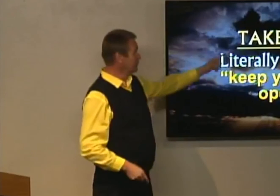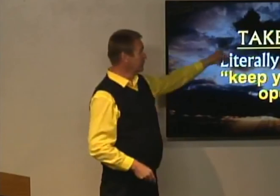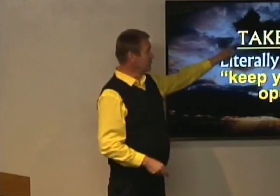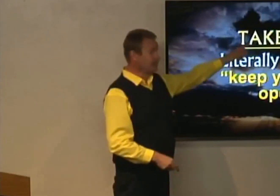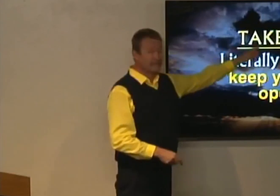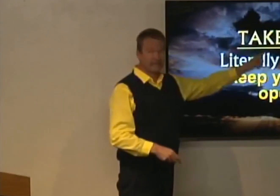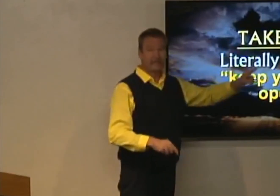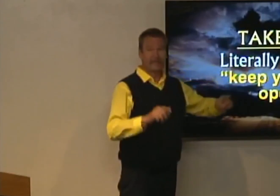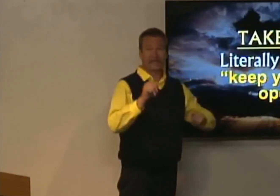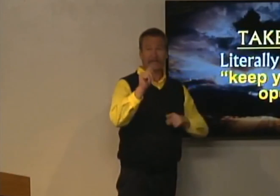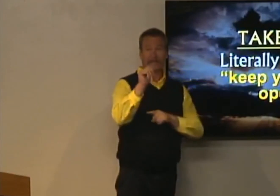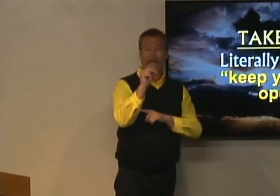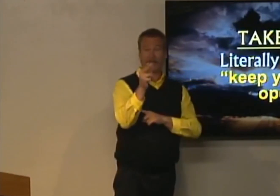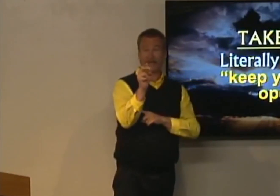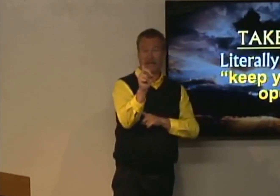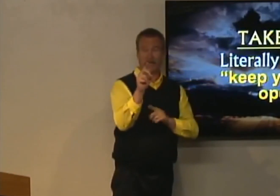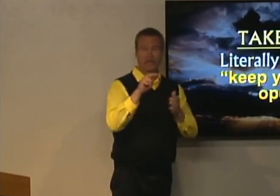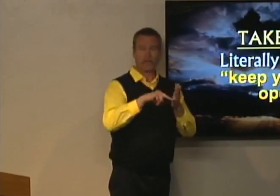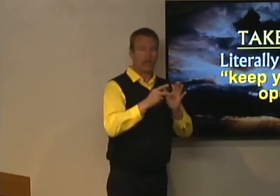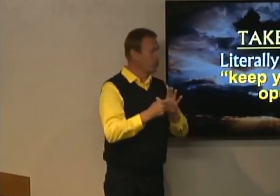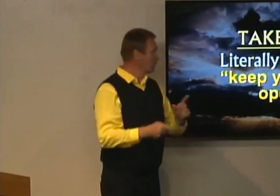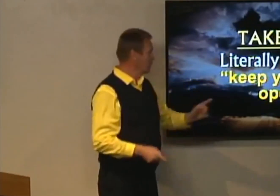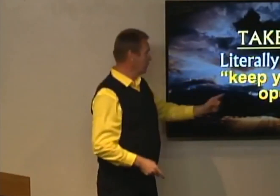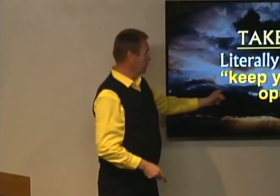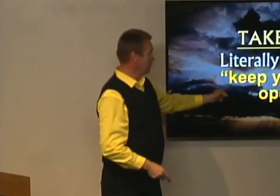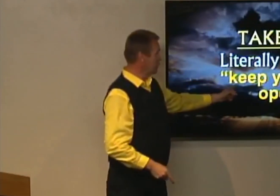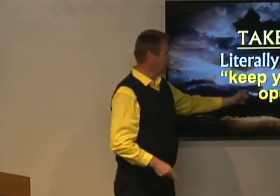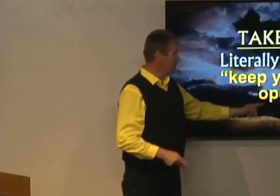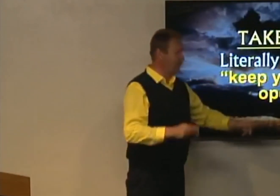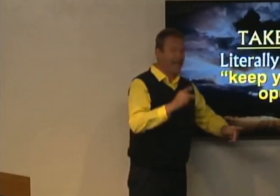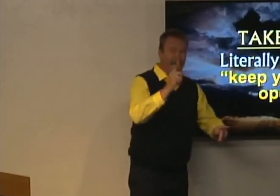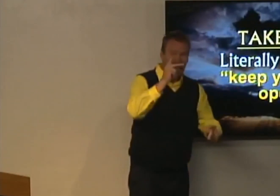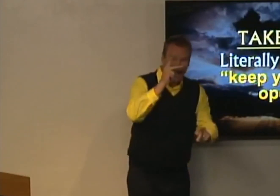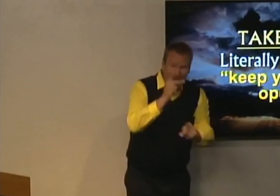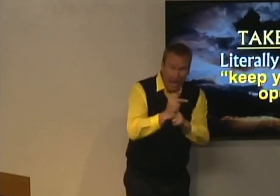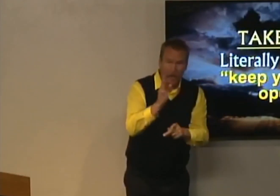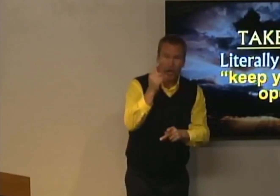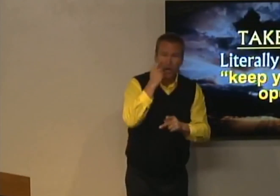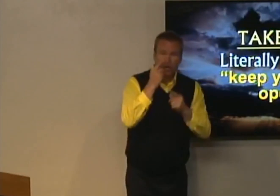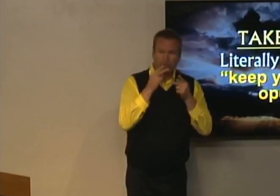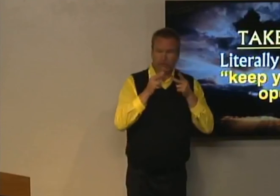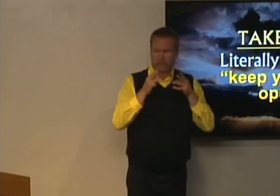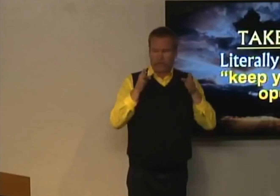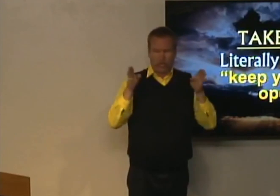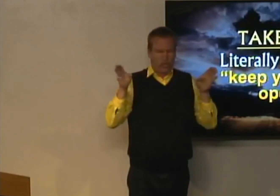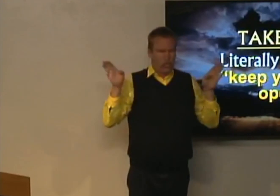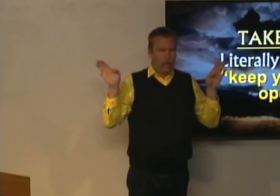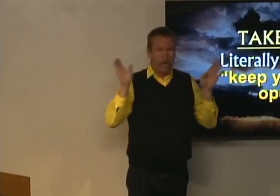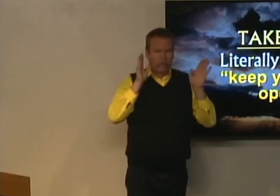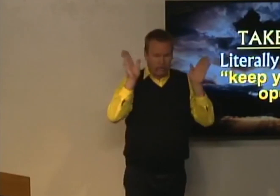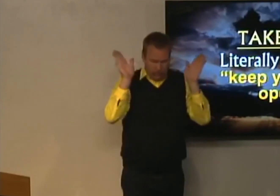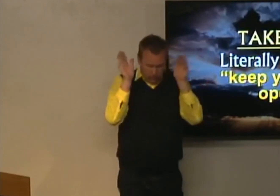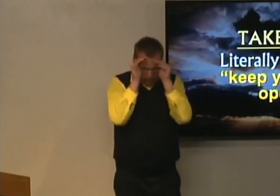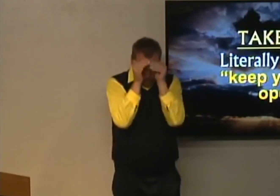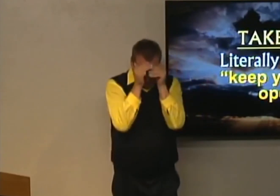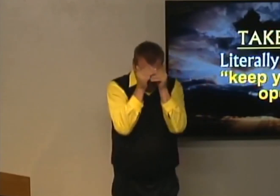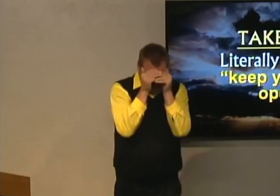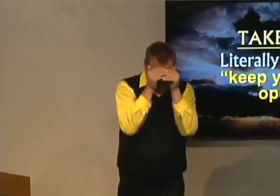And again, these words, take heed, mean, really, keep your eyes open.